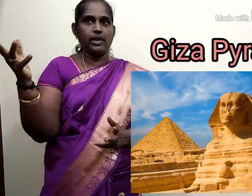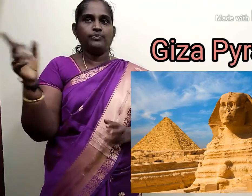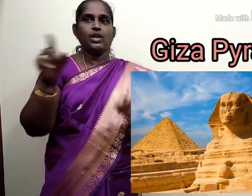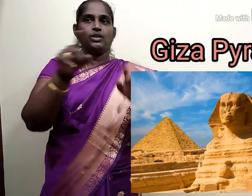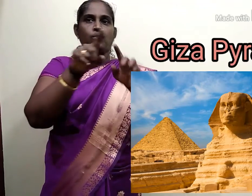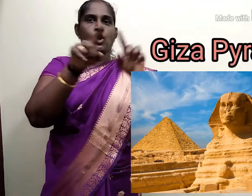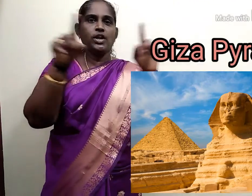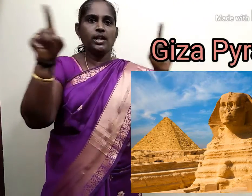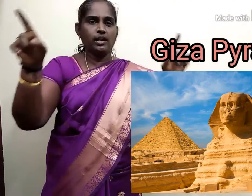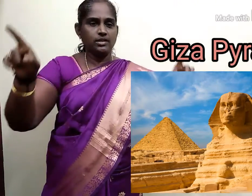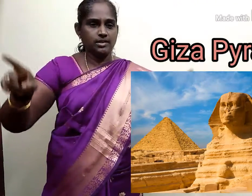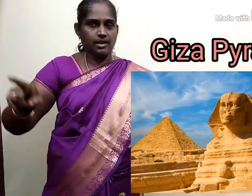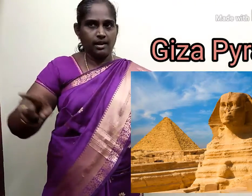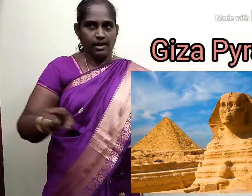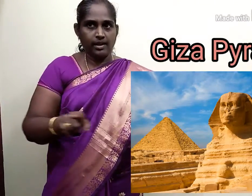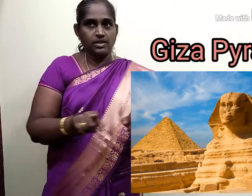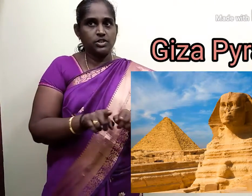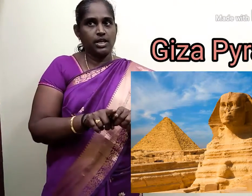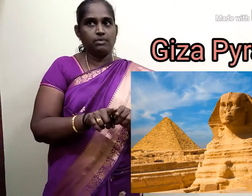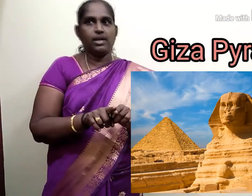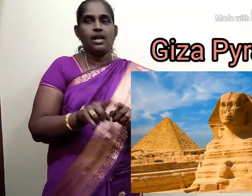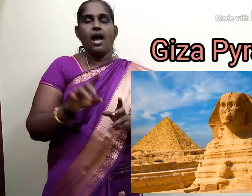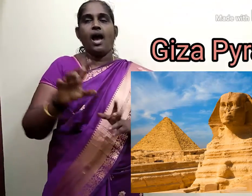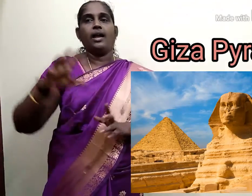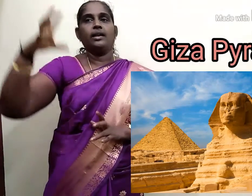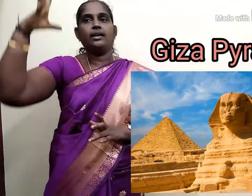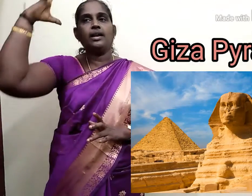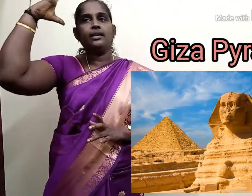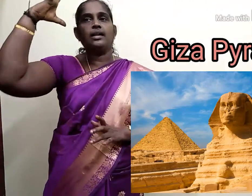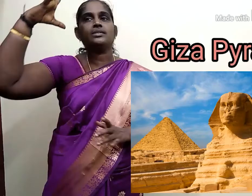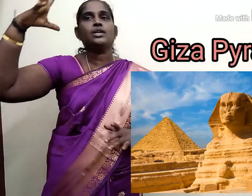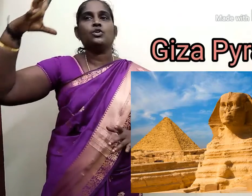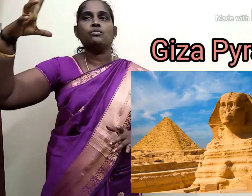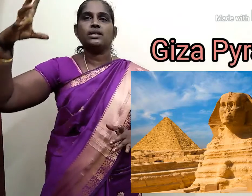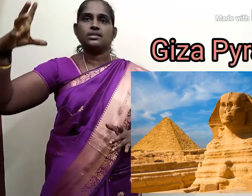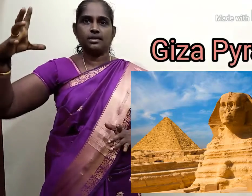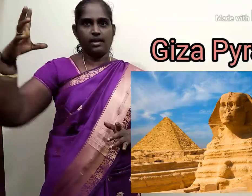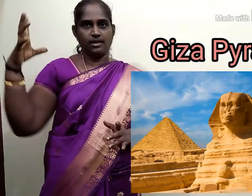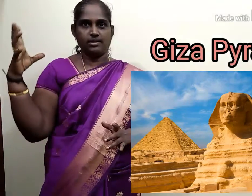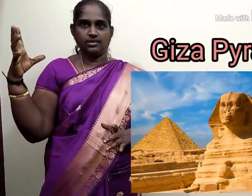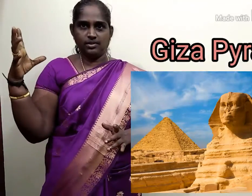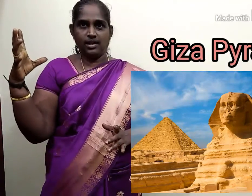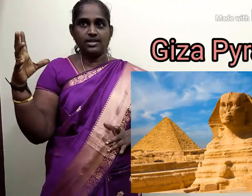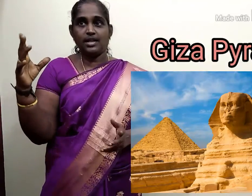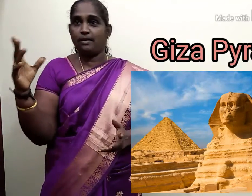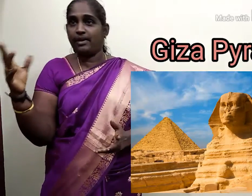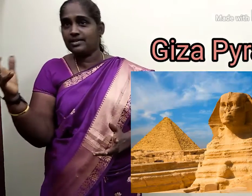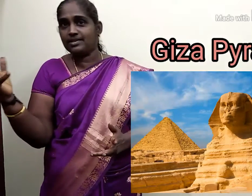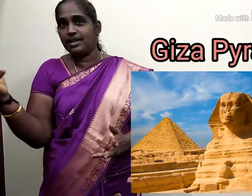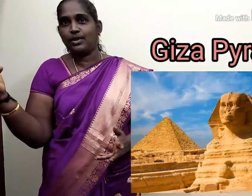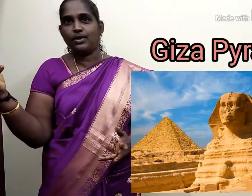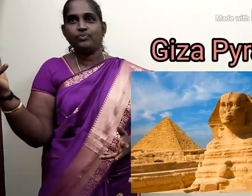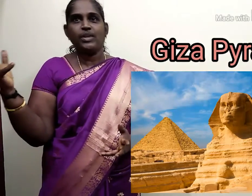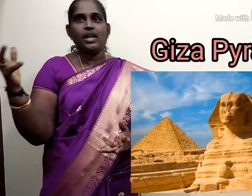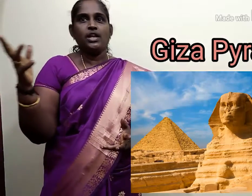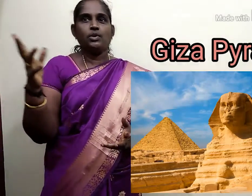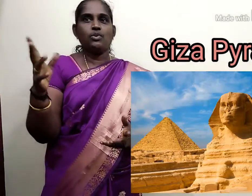Okay, the body is lion shaped and the head is a human's head. Okay, it's amazing now. It